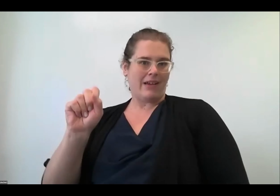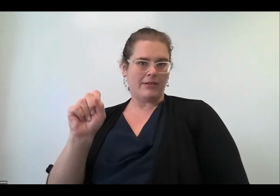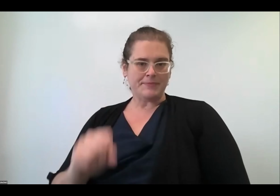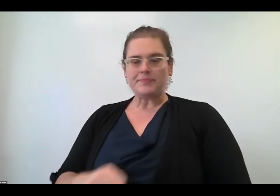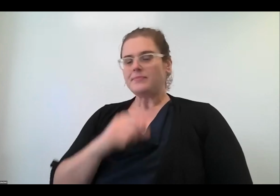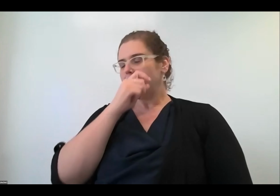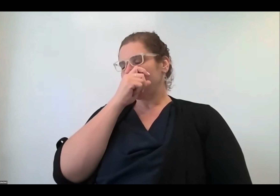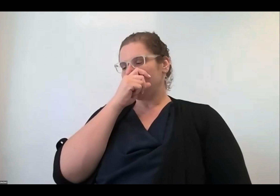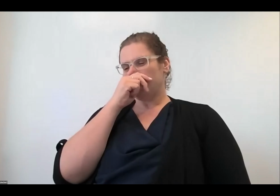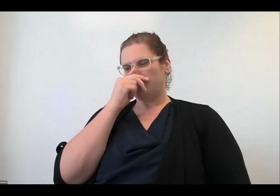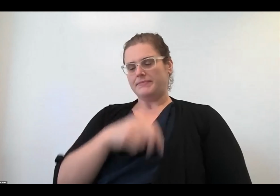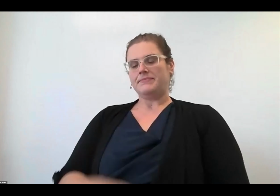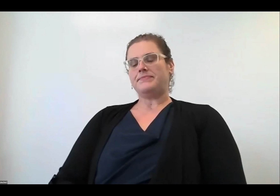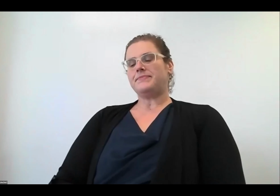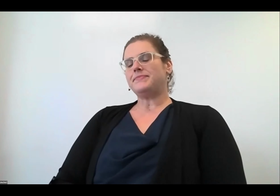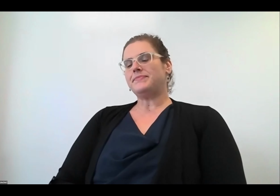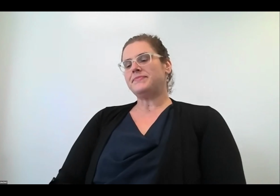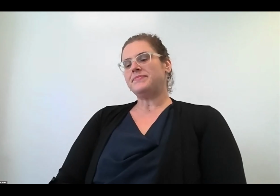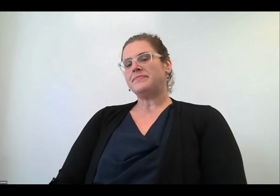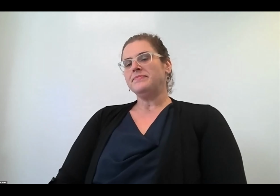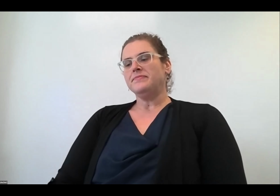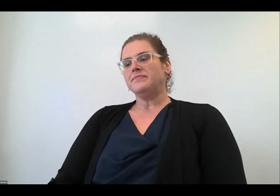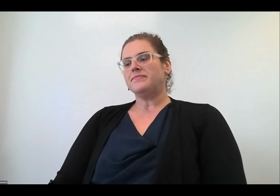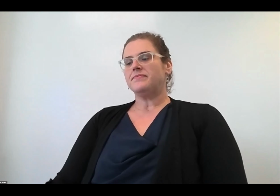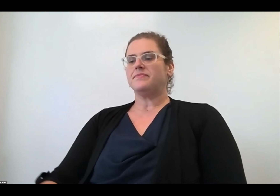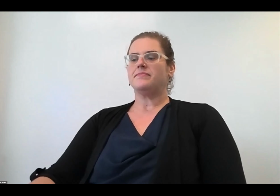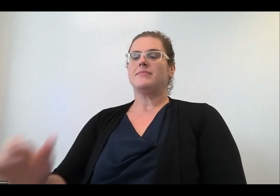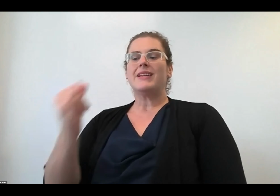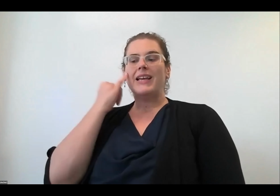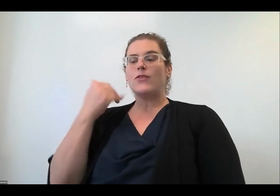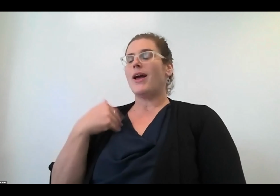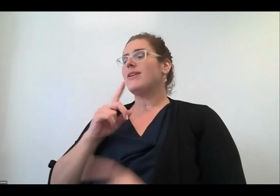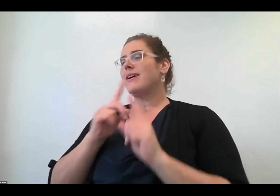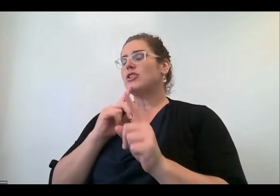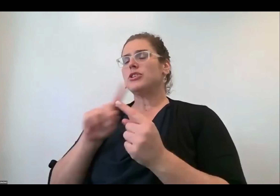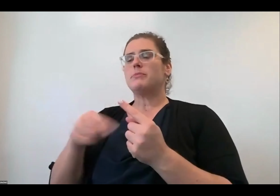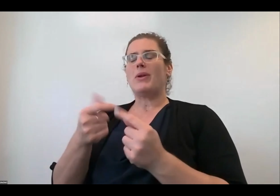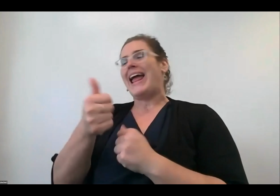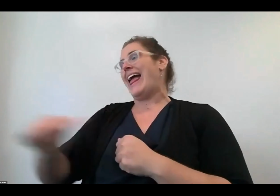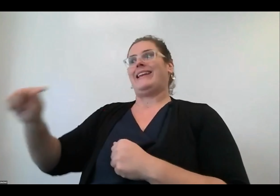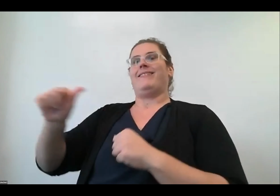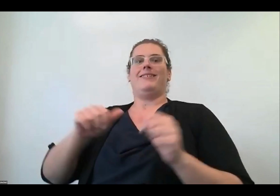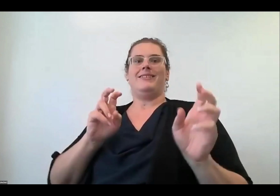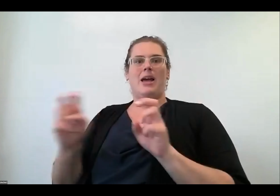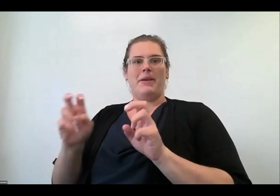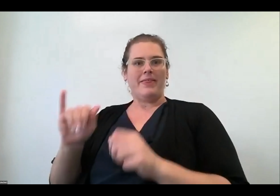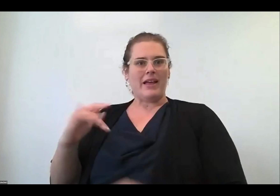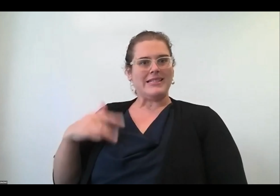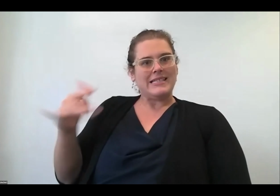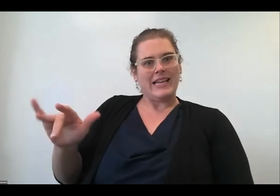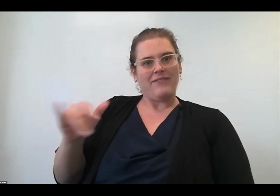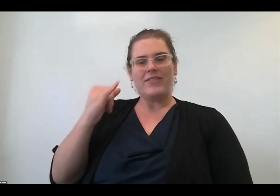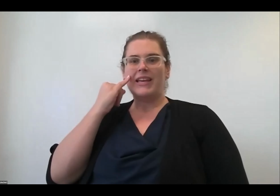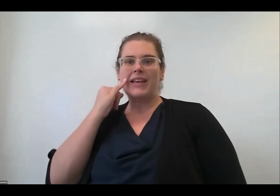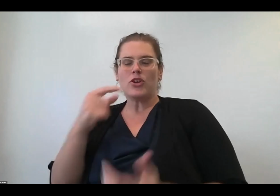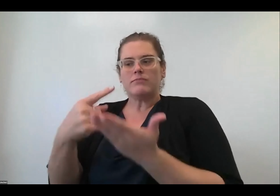having conversations about anything that's sensitive is taken into consideration the person's